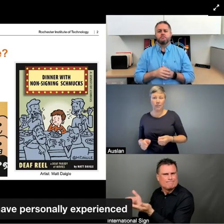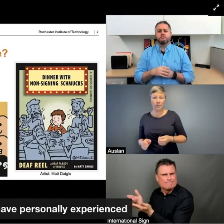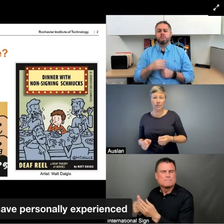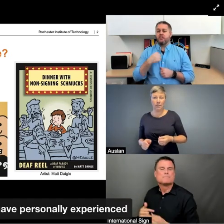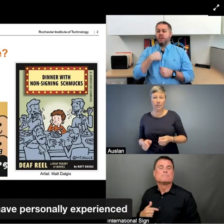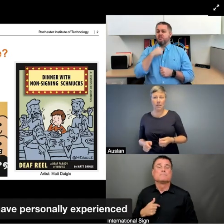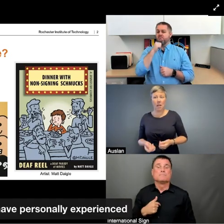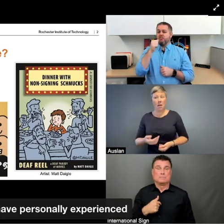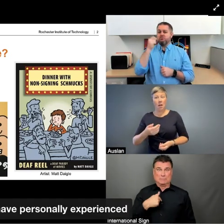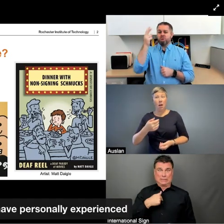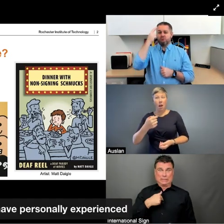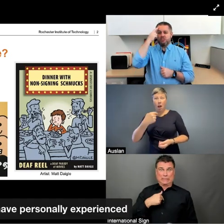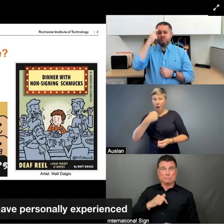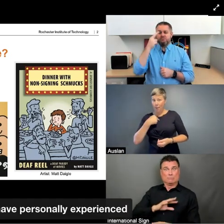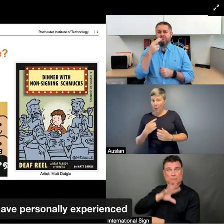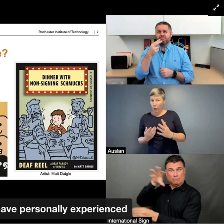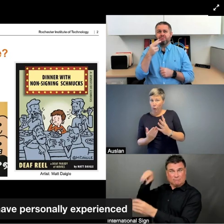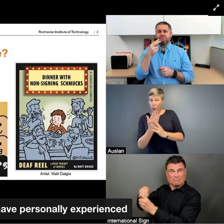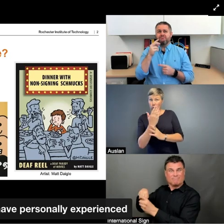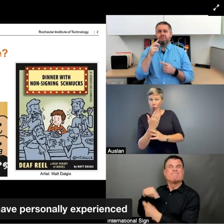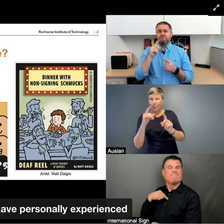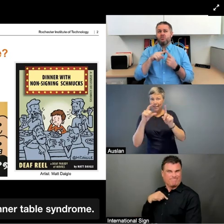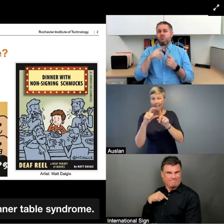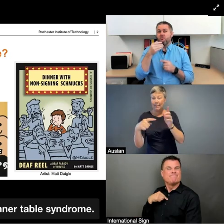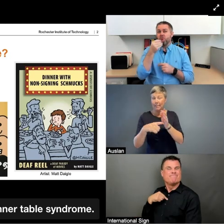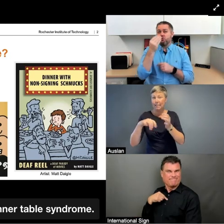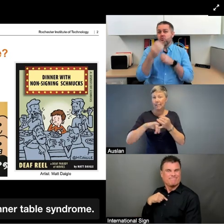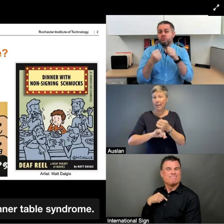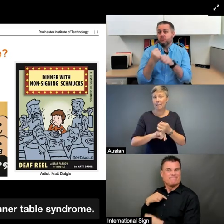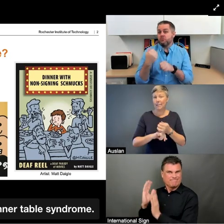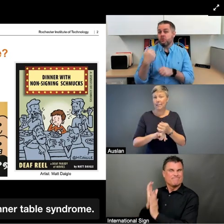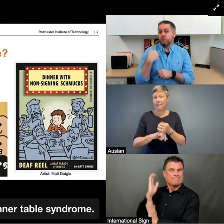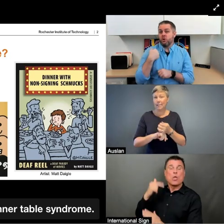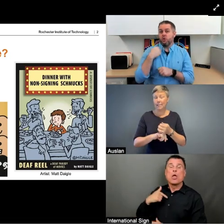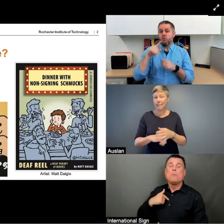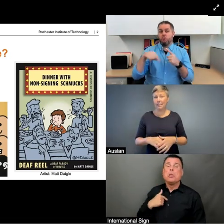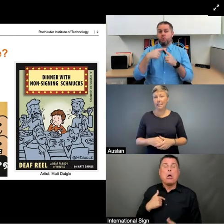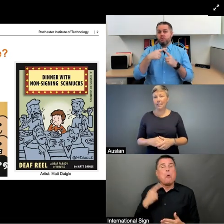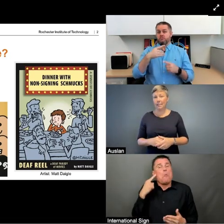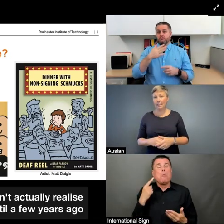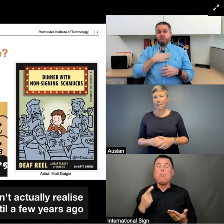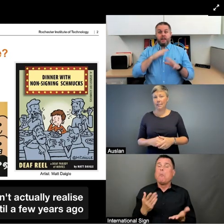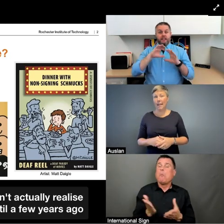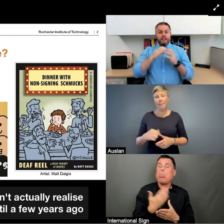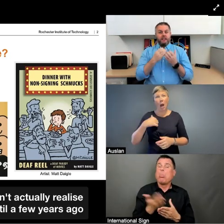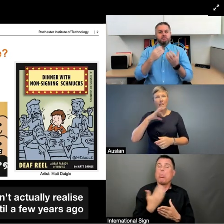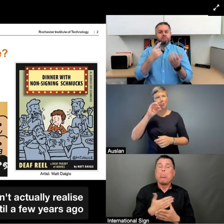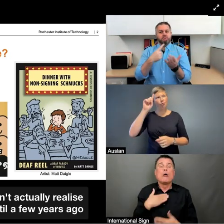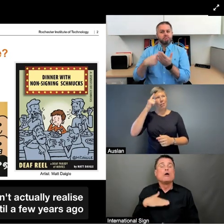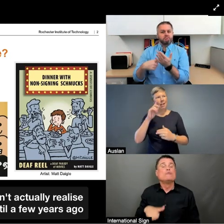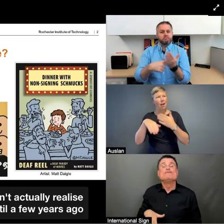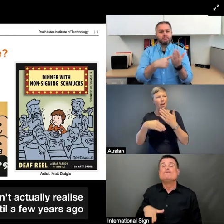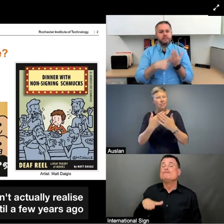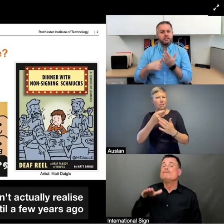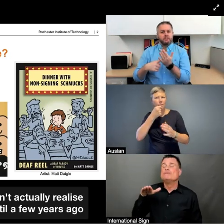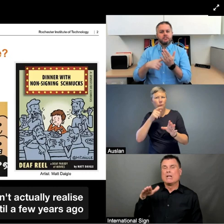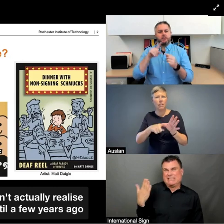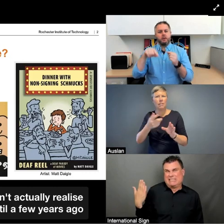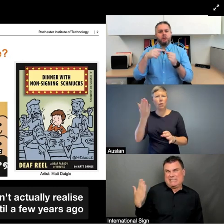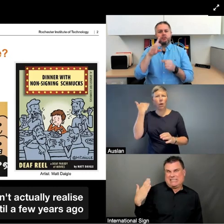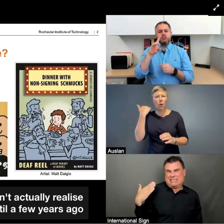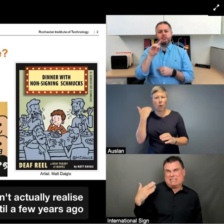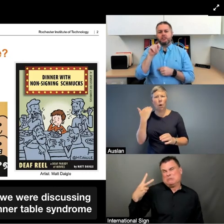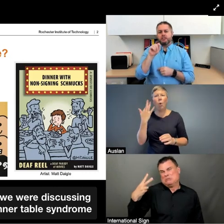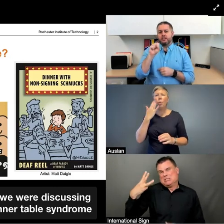For myself, I have personally experienced this dinner table syndrome. I didn't actually realize it until a few